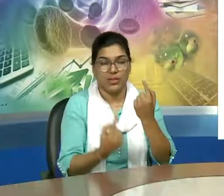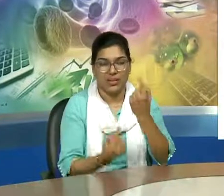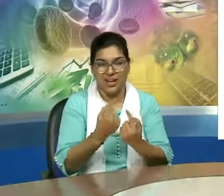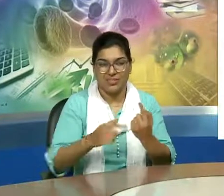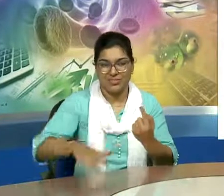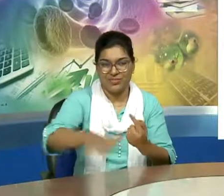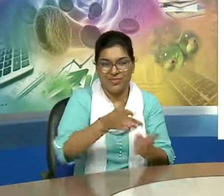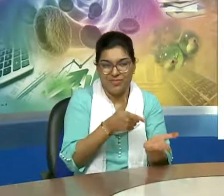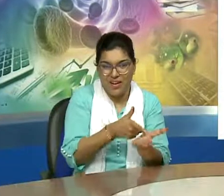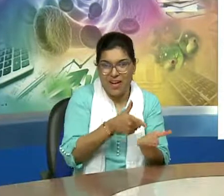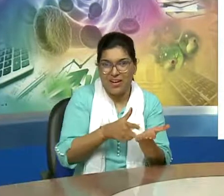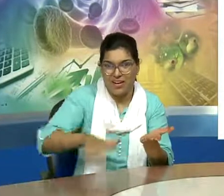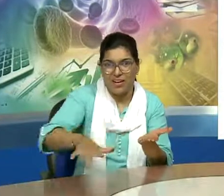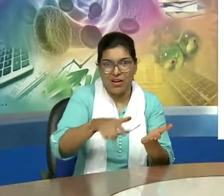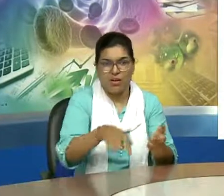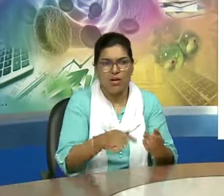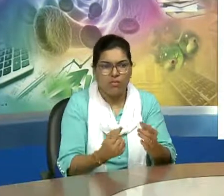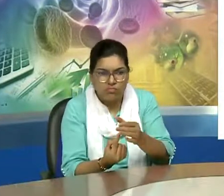Which brings about the following changes.